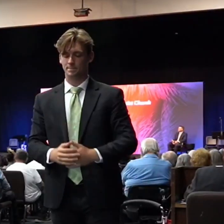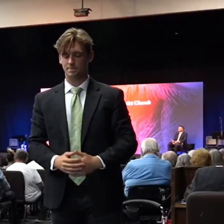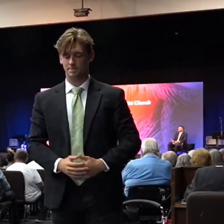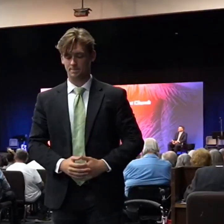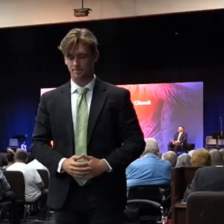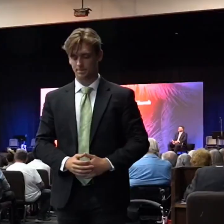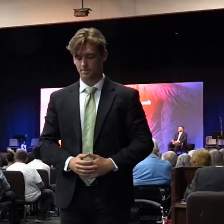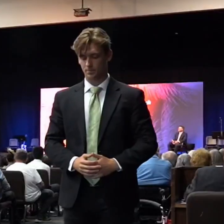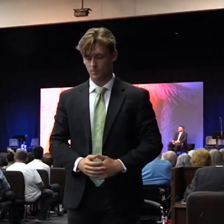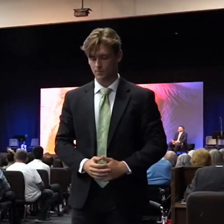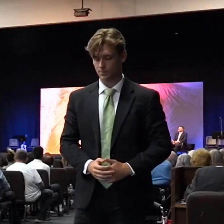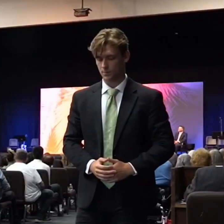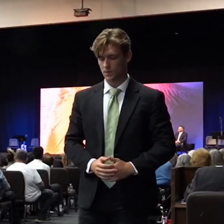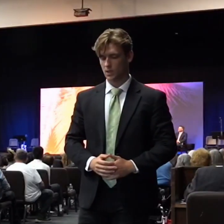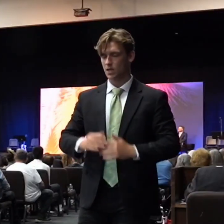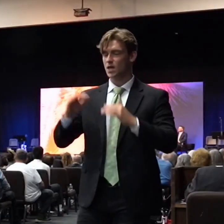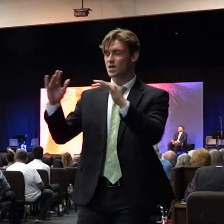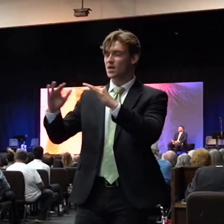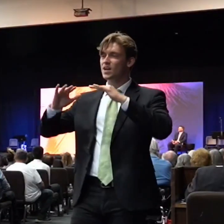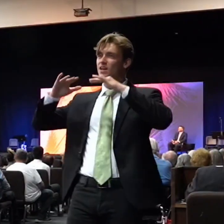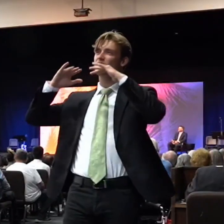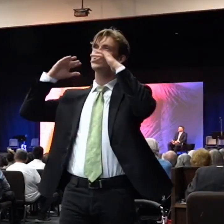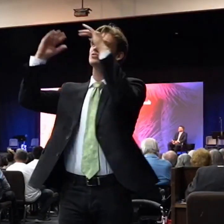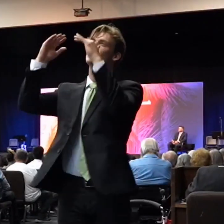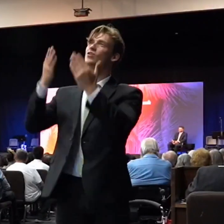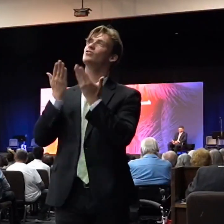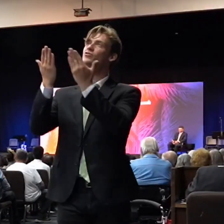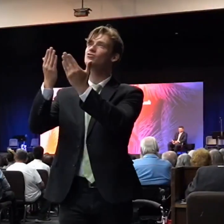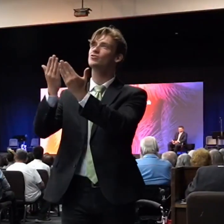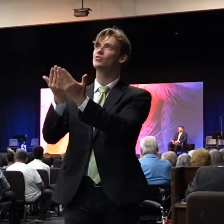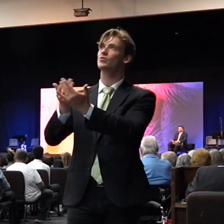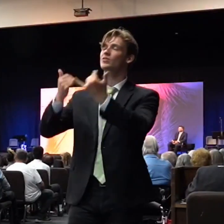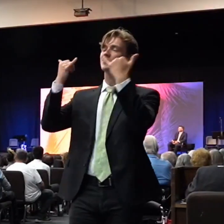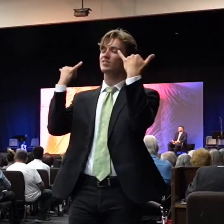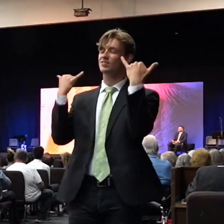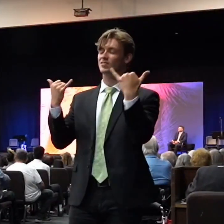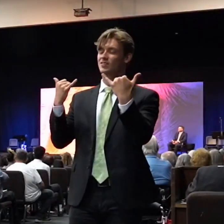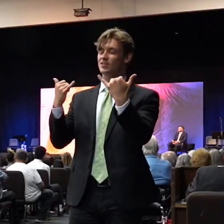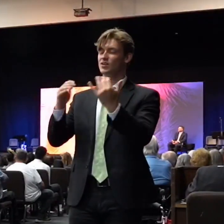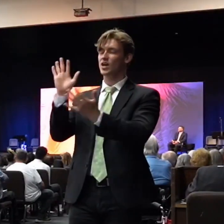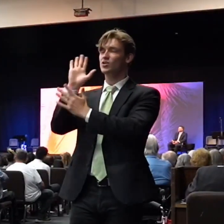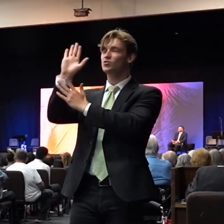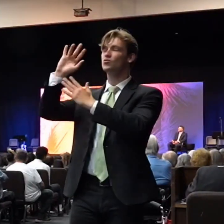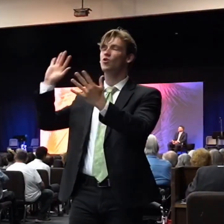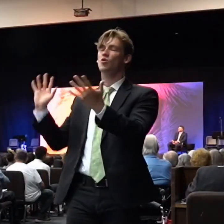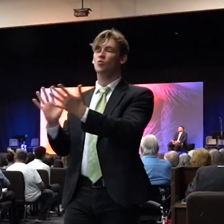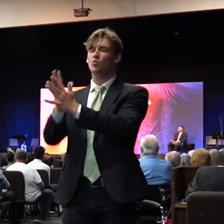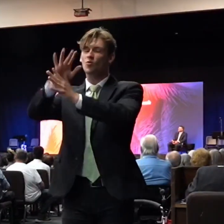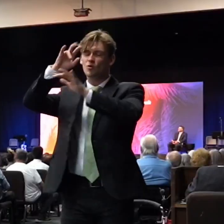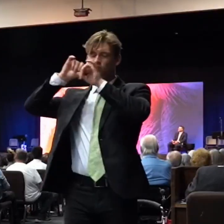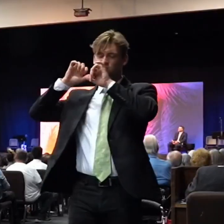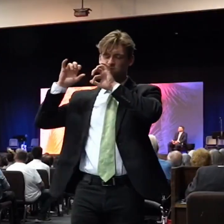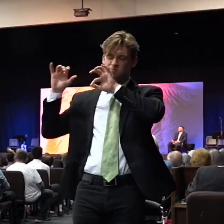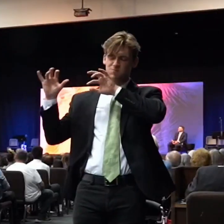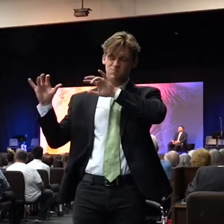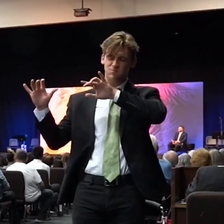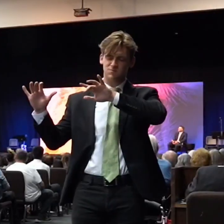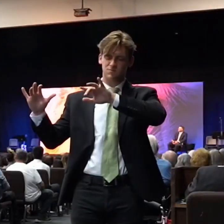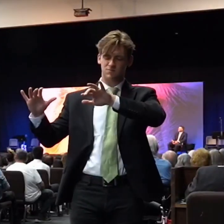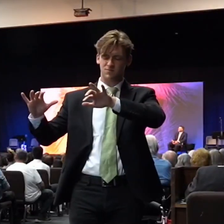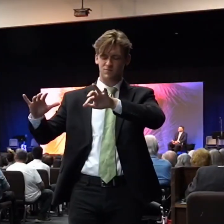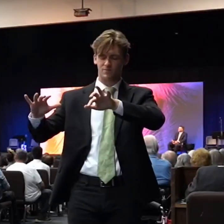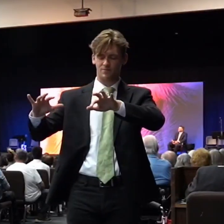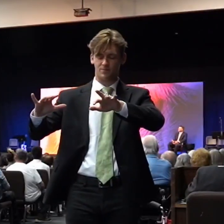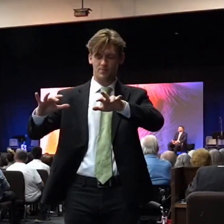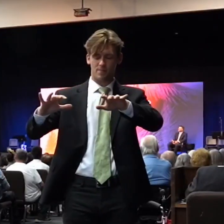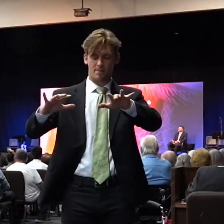Be exalted now in the heavens as your glory fills this place. You